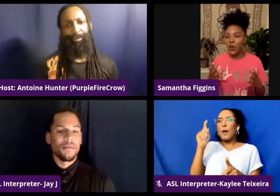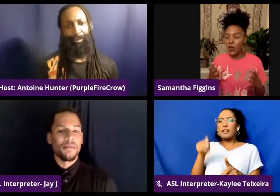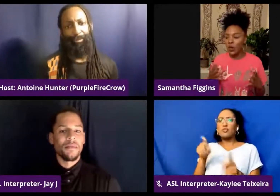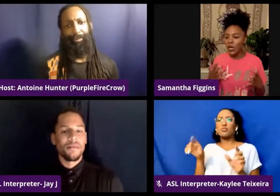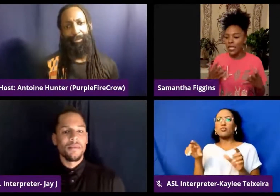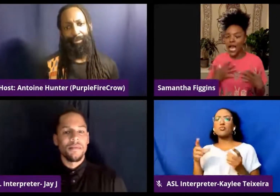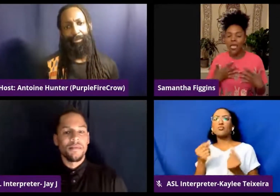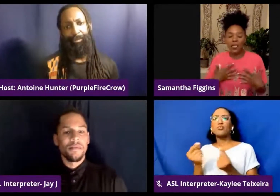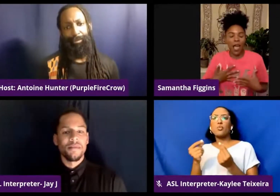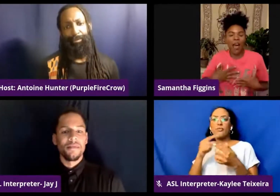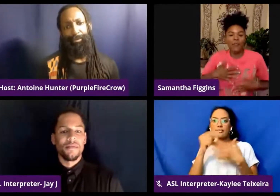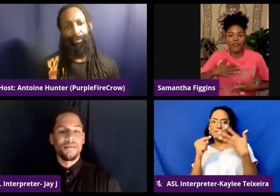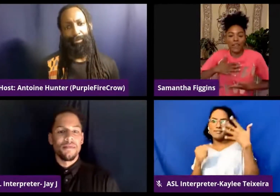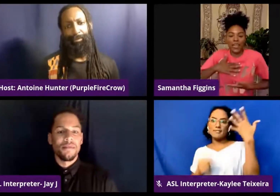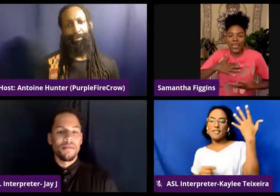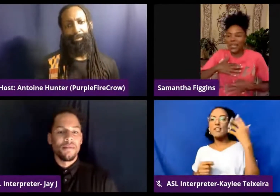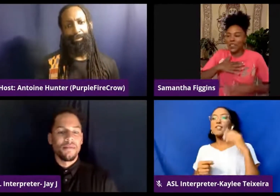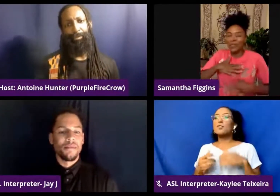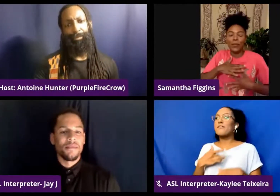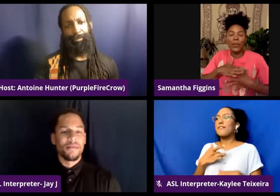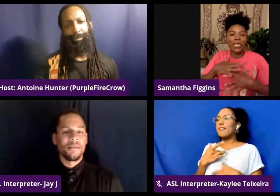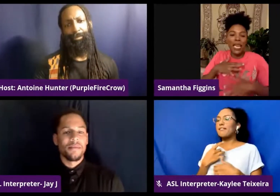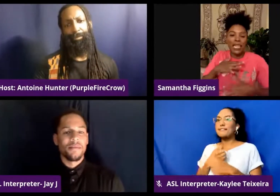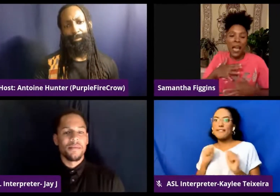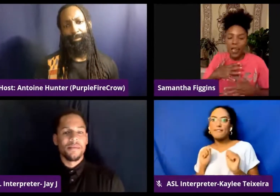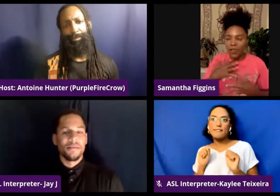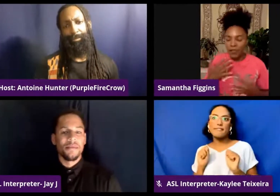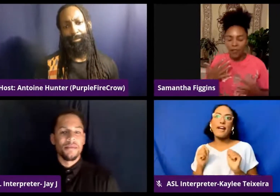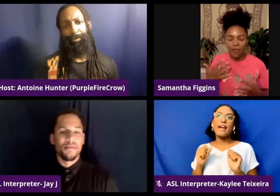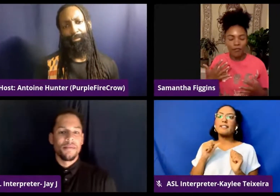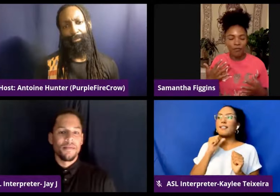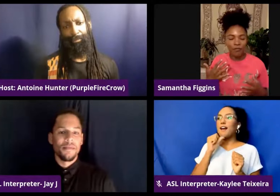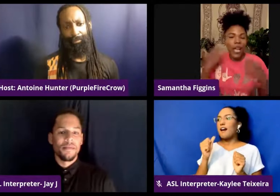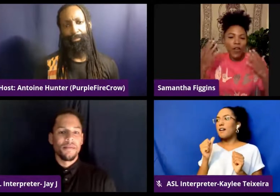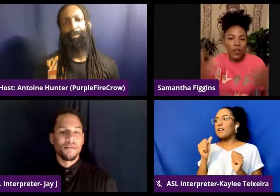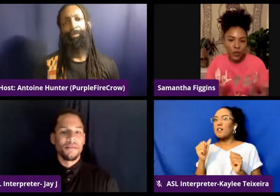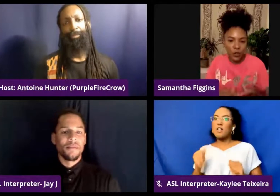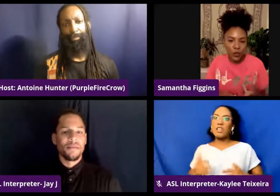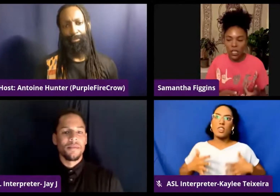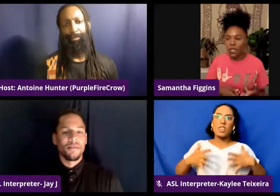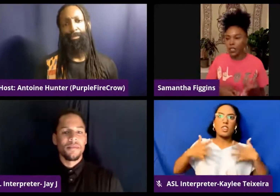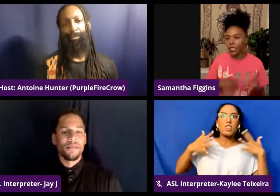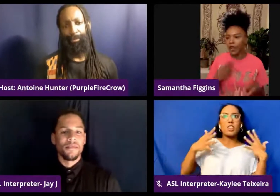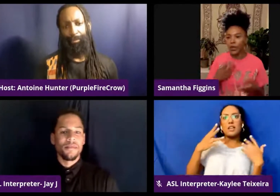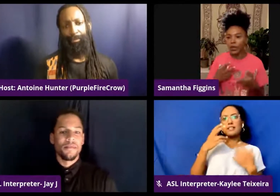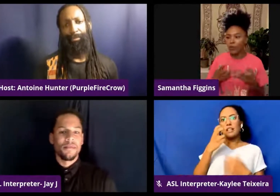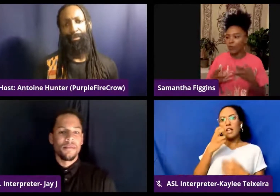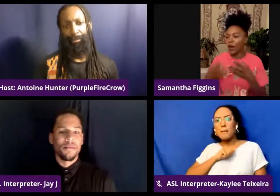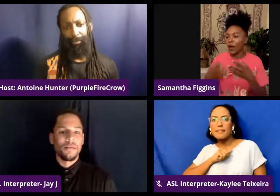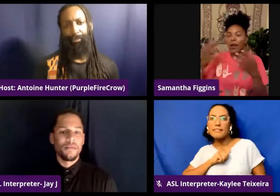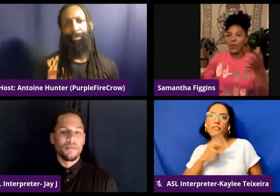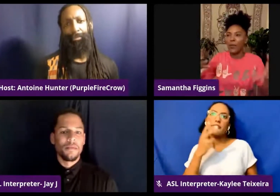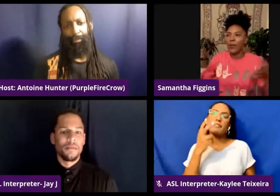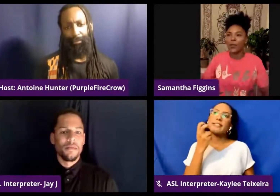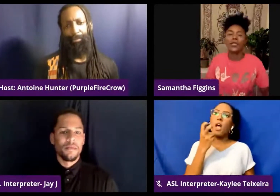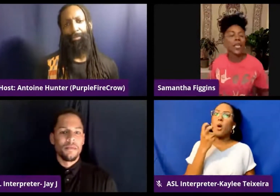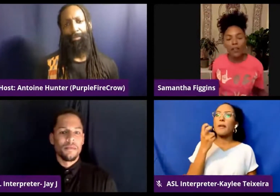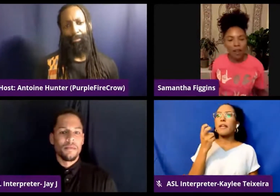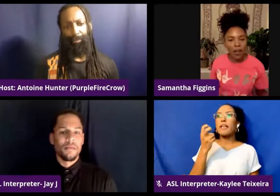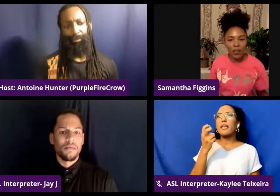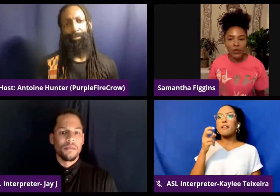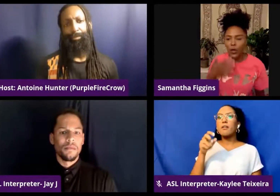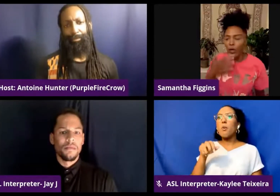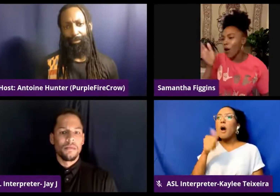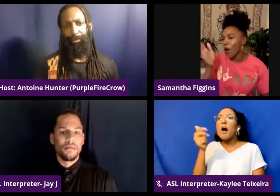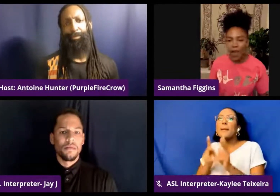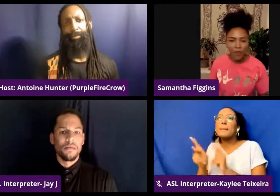safe and secure and not have like the building anxiety of doubting what you hear, doubting what other people are